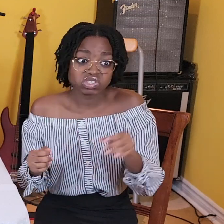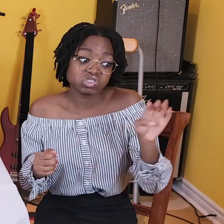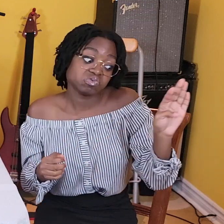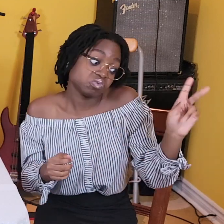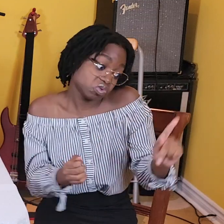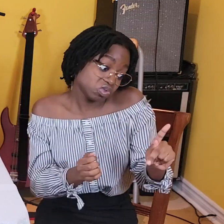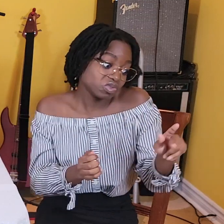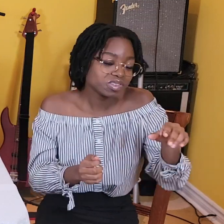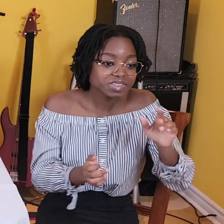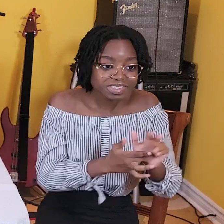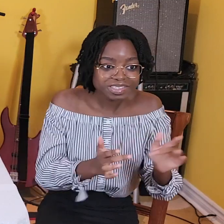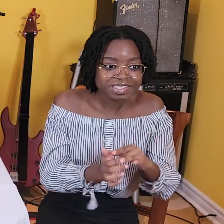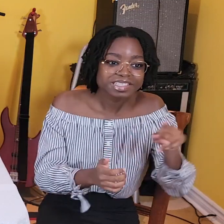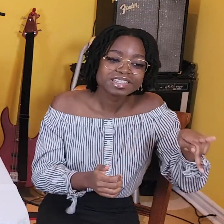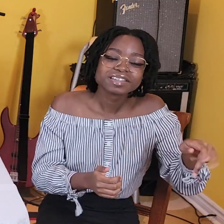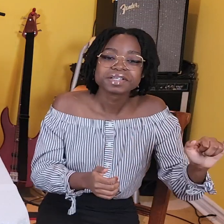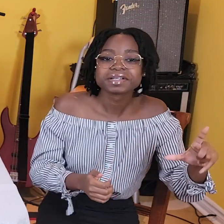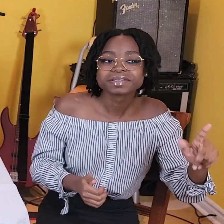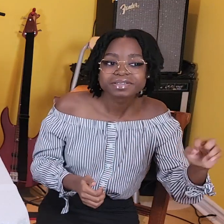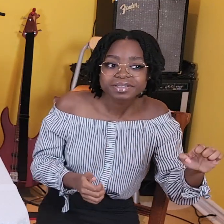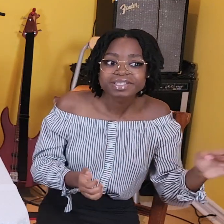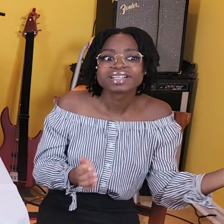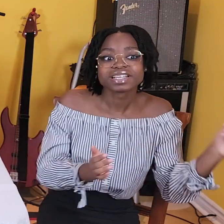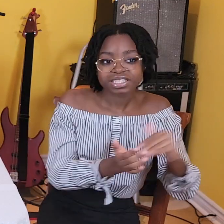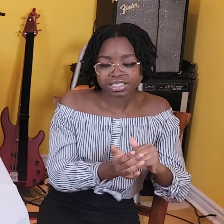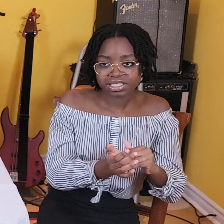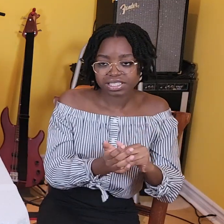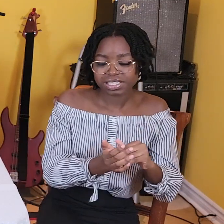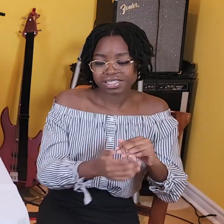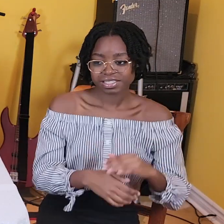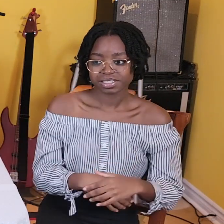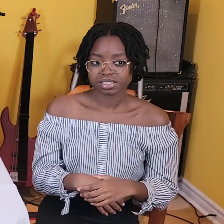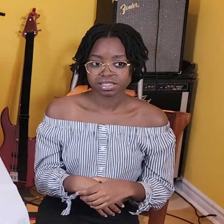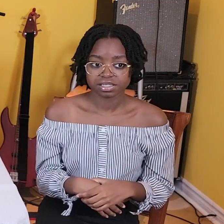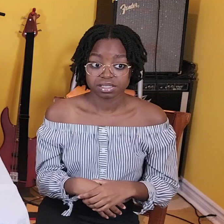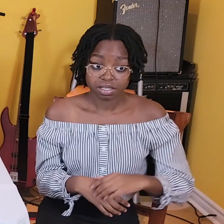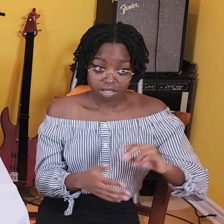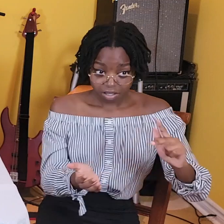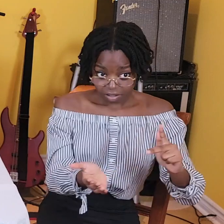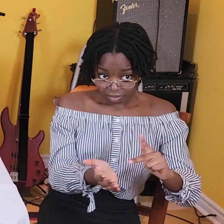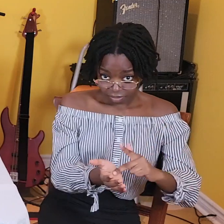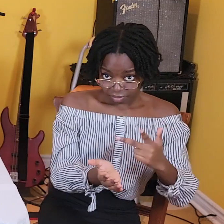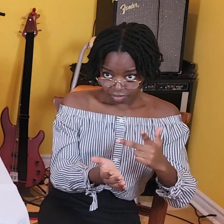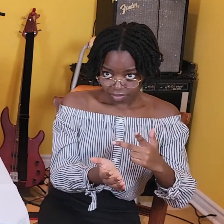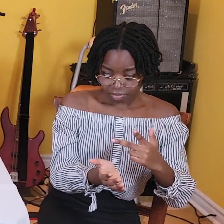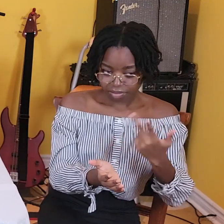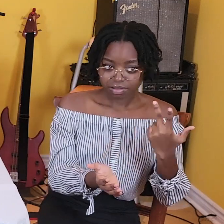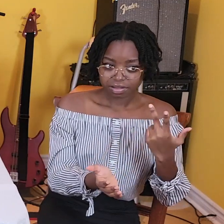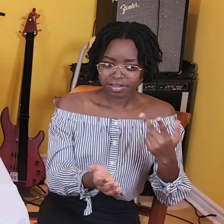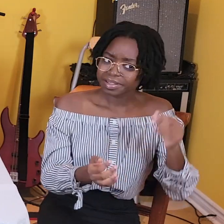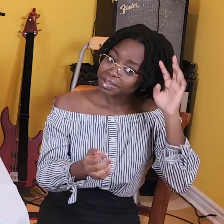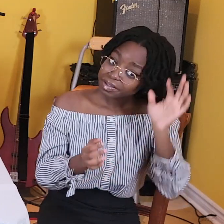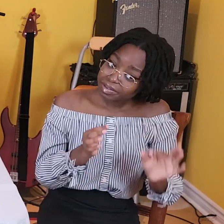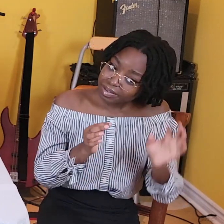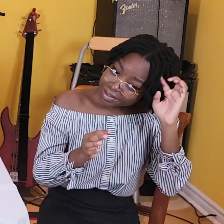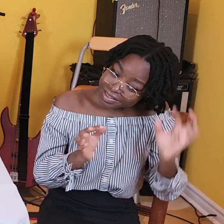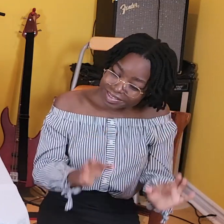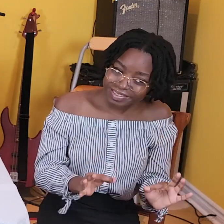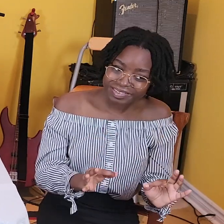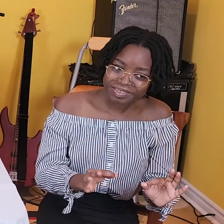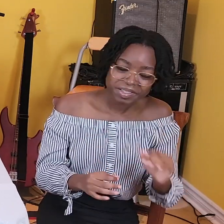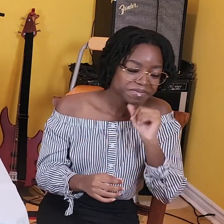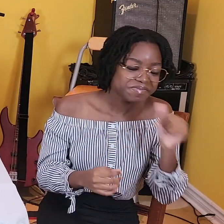to Pilate again. And again, the decision, the third time, the decision is what? Not guilty. But what did Pilate